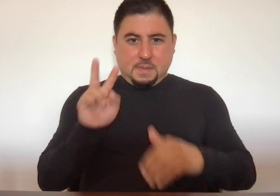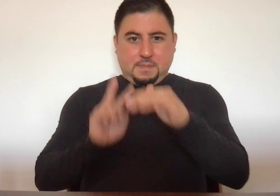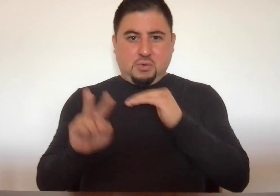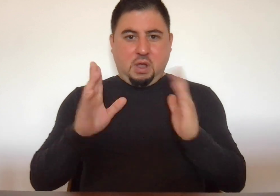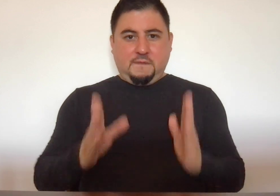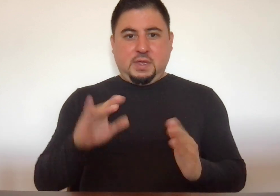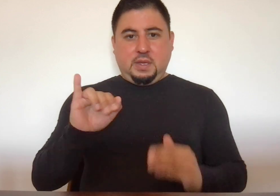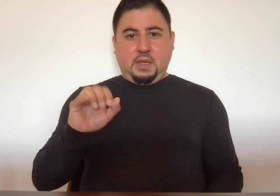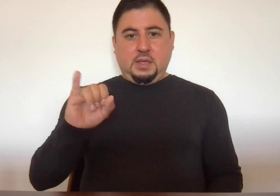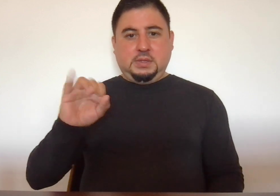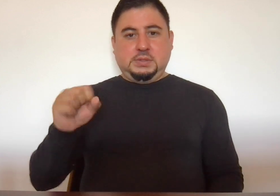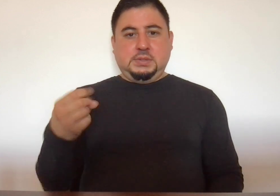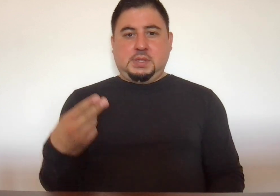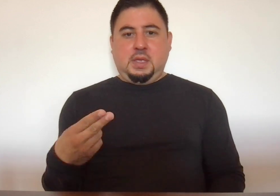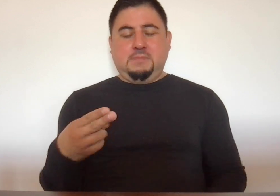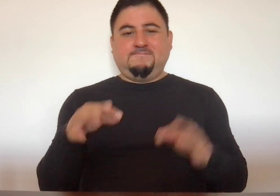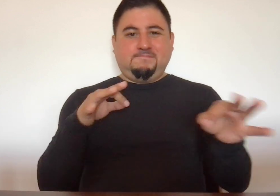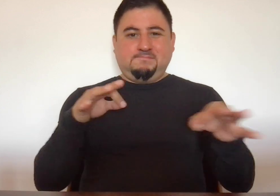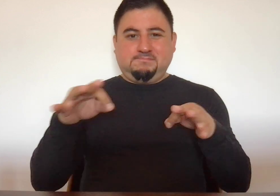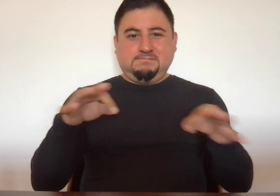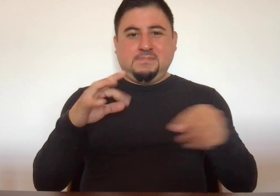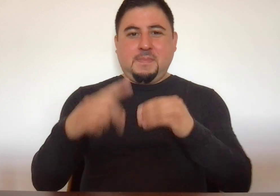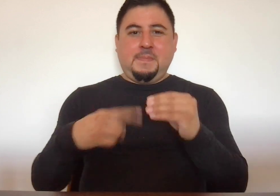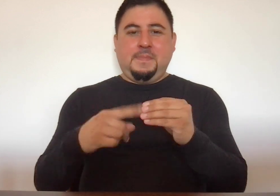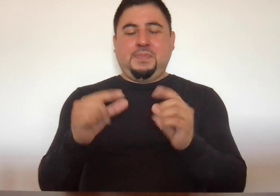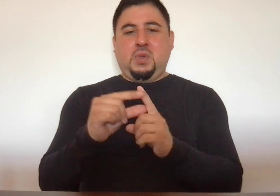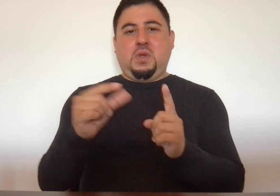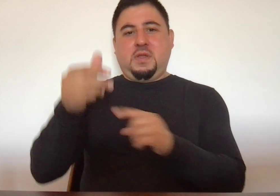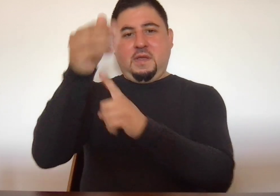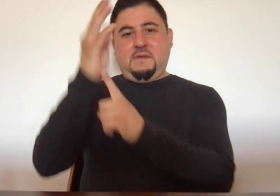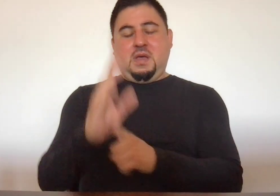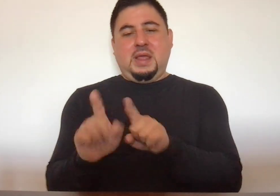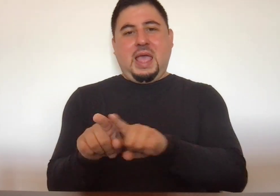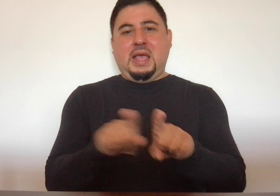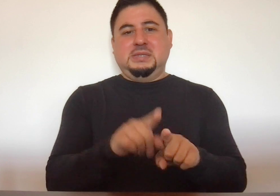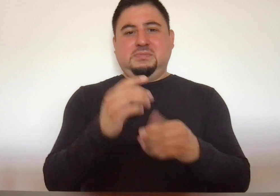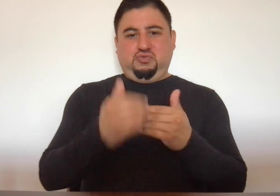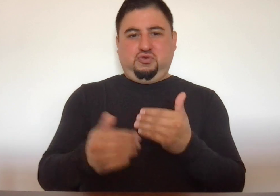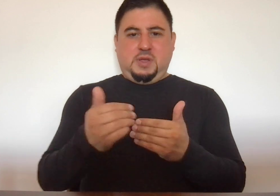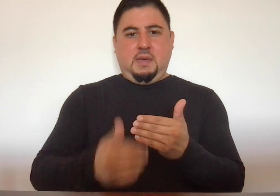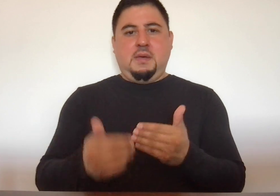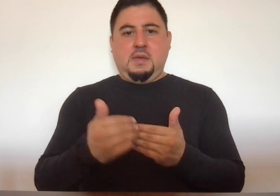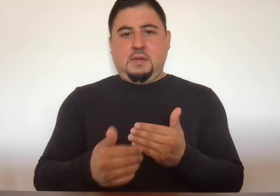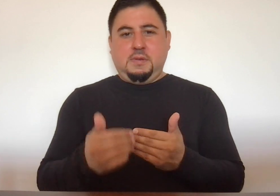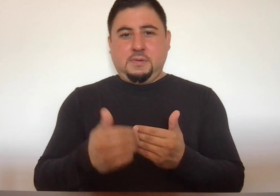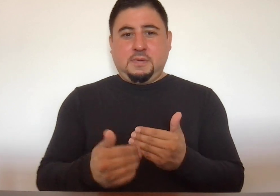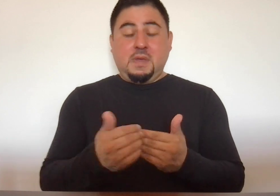Isaiah describes the Word of God as bread, the bread of life.